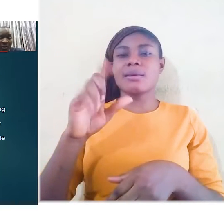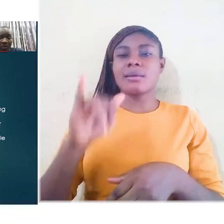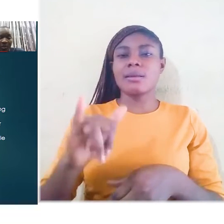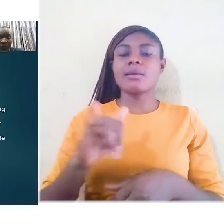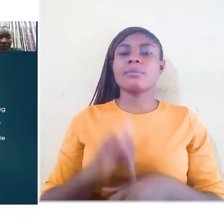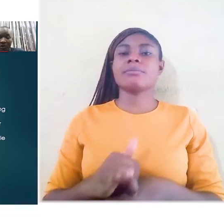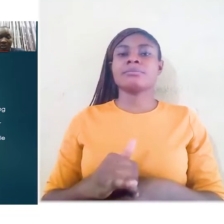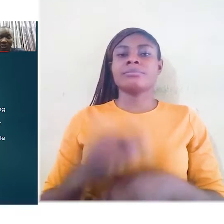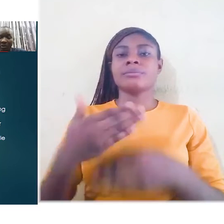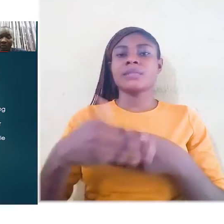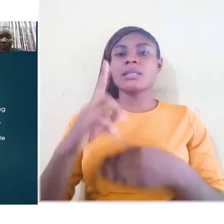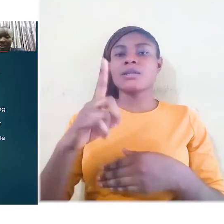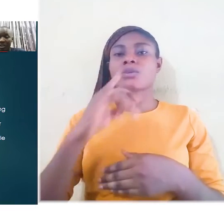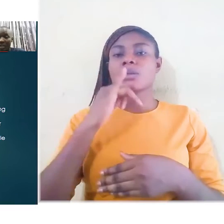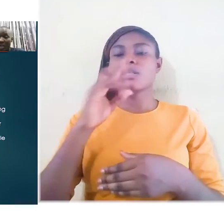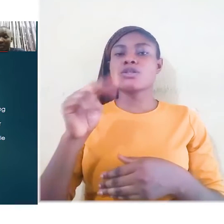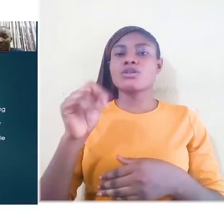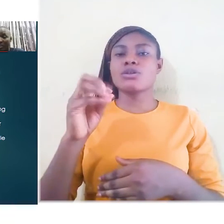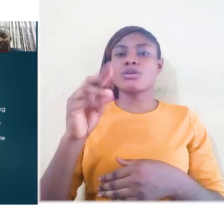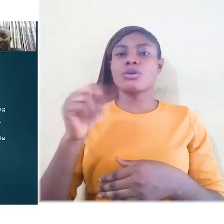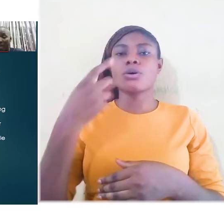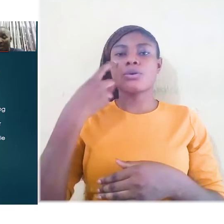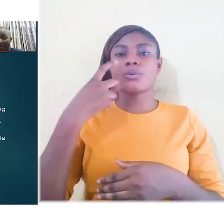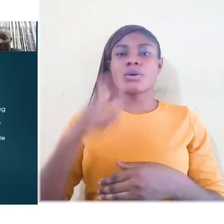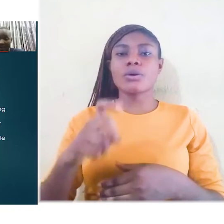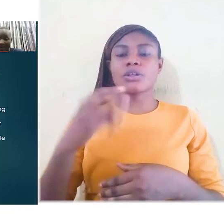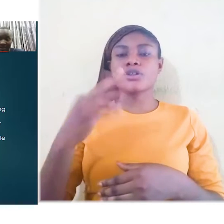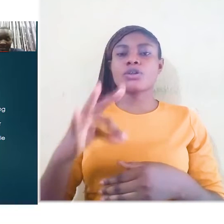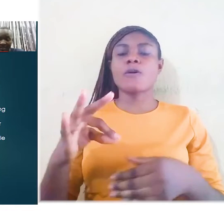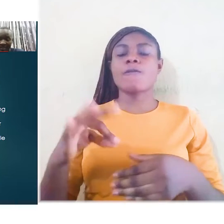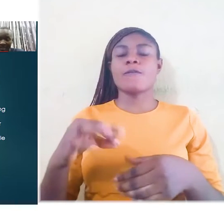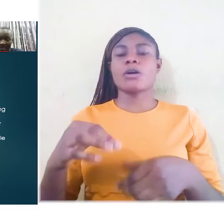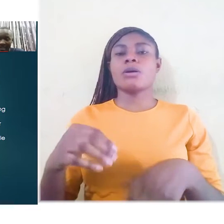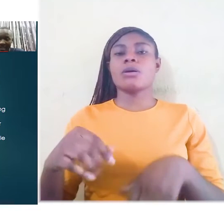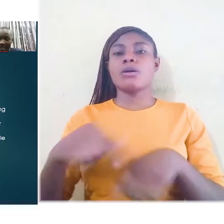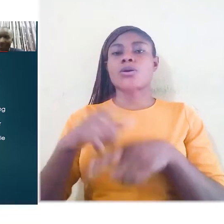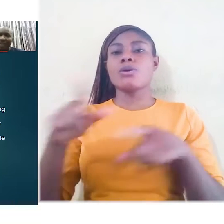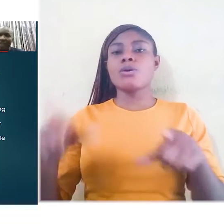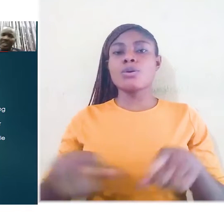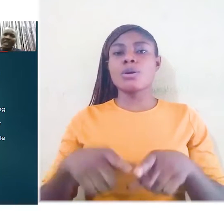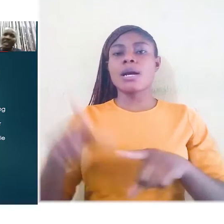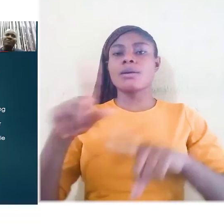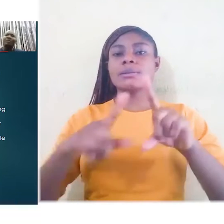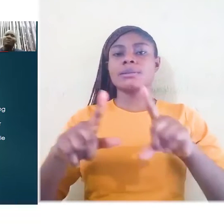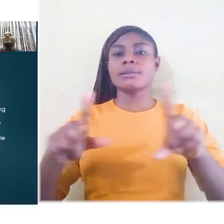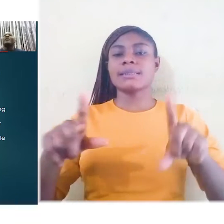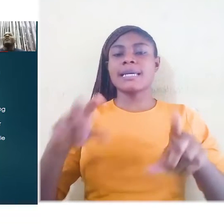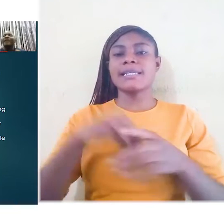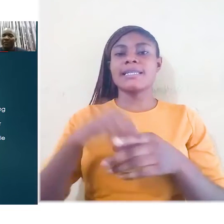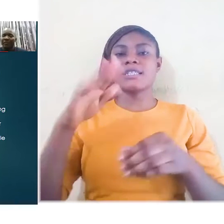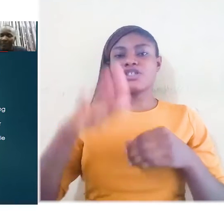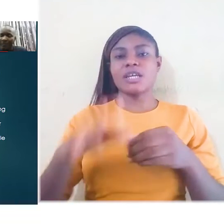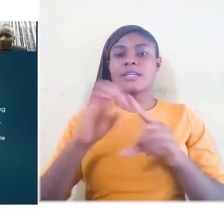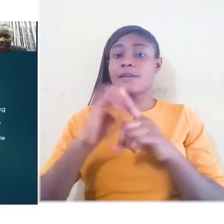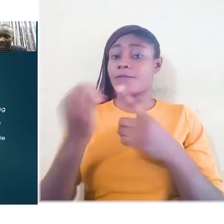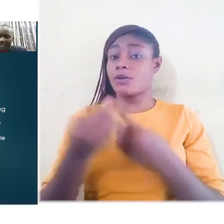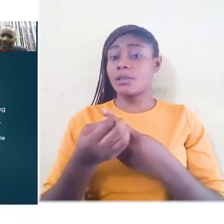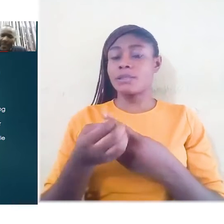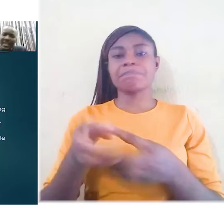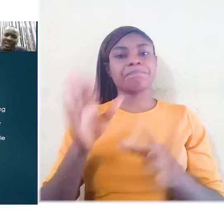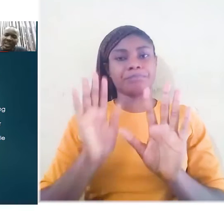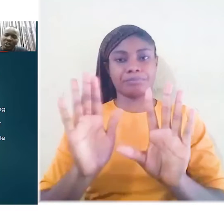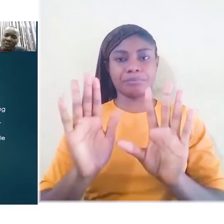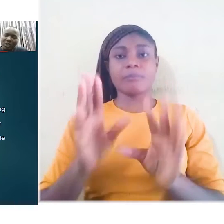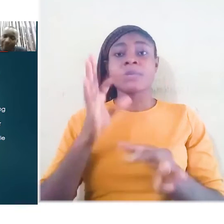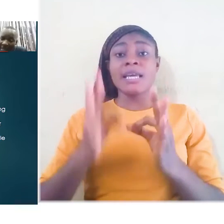next one is non-recognition of the indigenous sign language in the child's environment. If a child is born deaf, it is